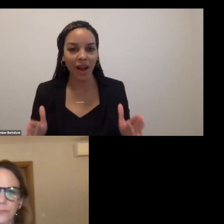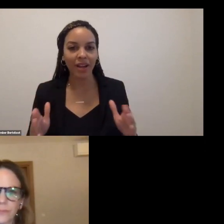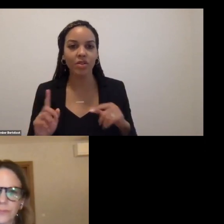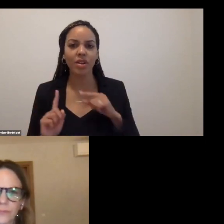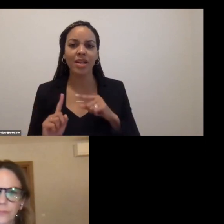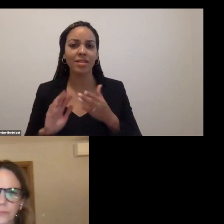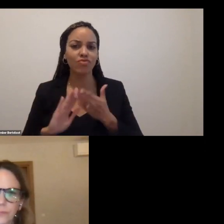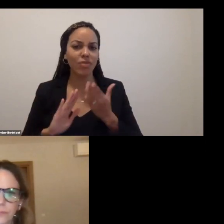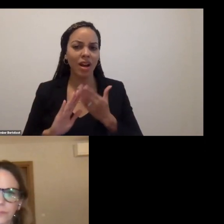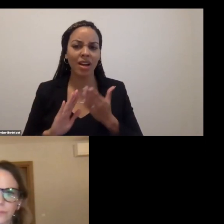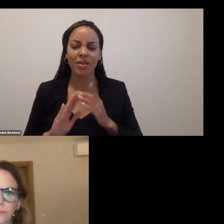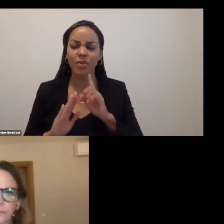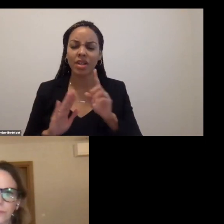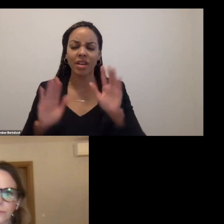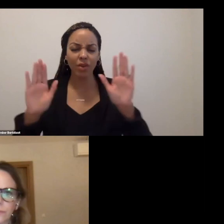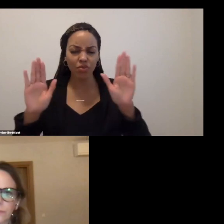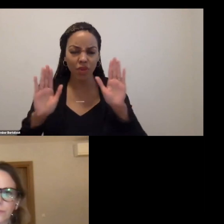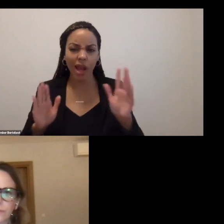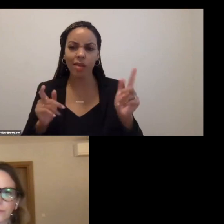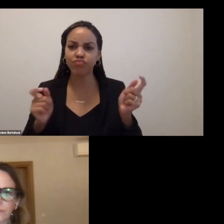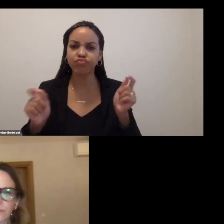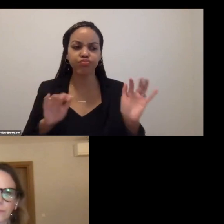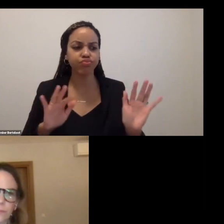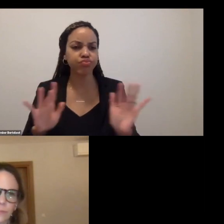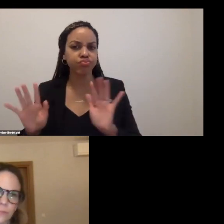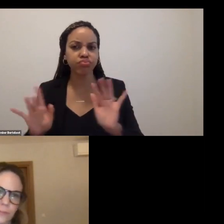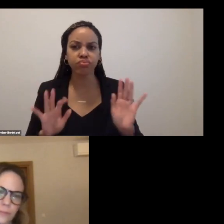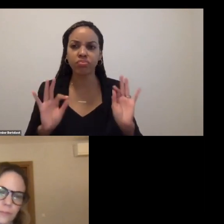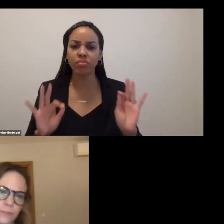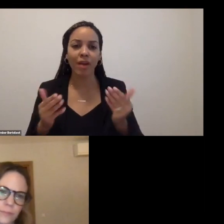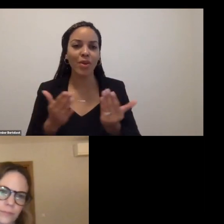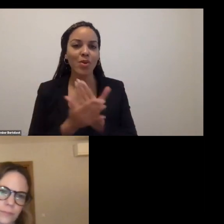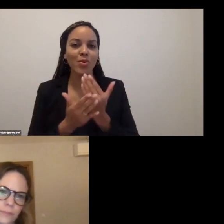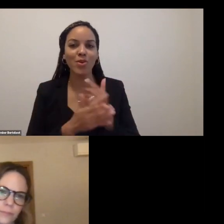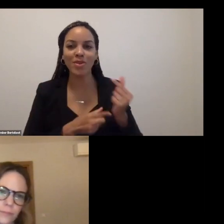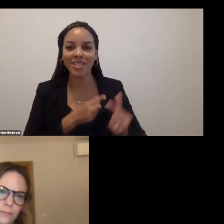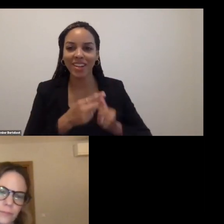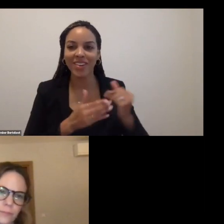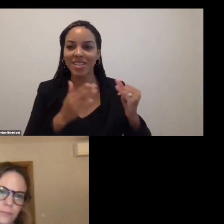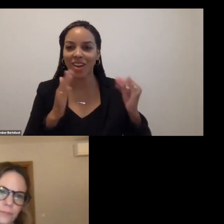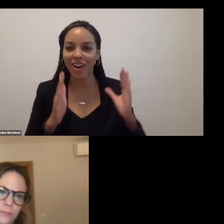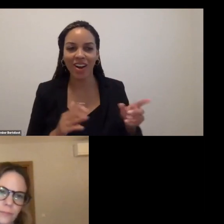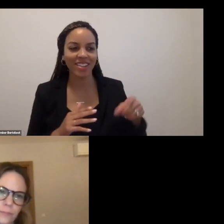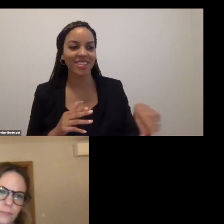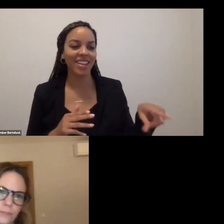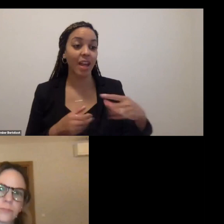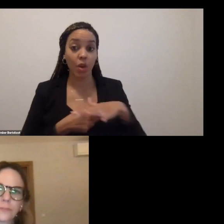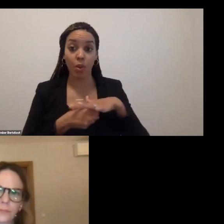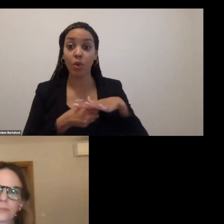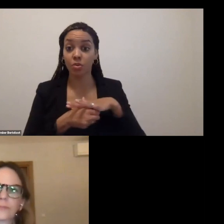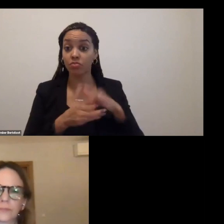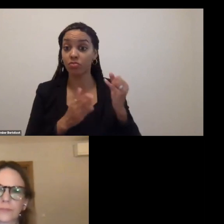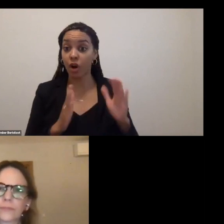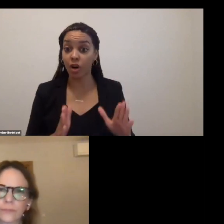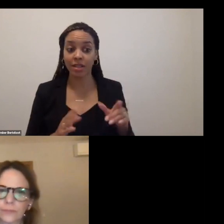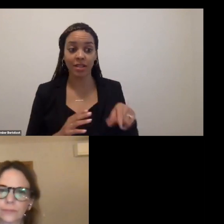it in a fantastic way. And there is a new generation of artists who are also actively, local artists who are